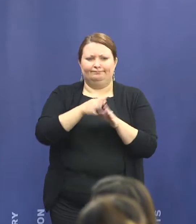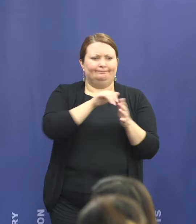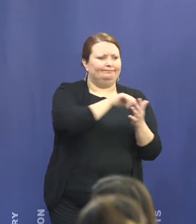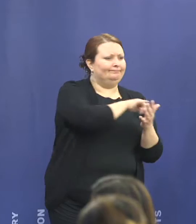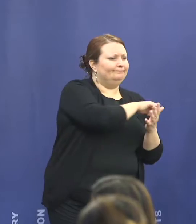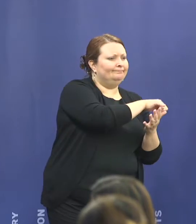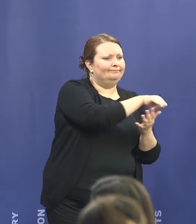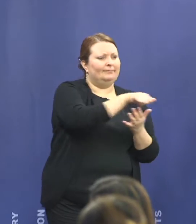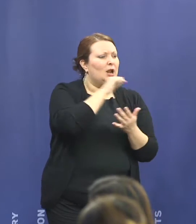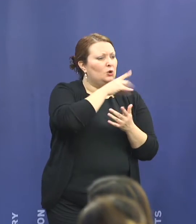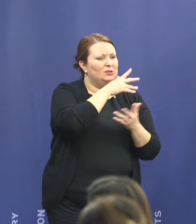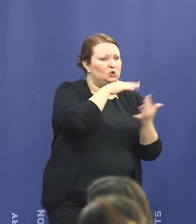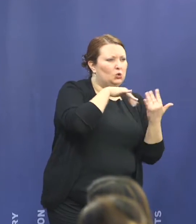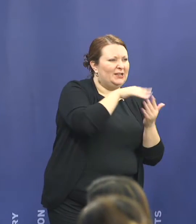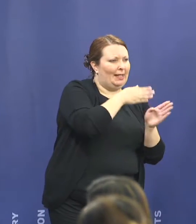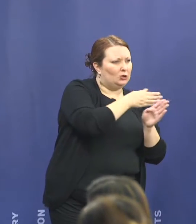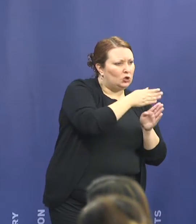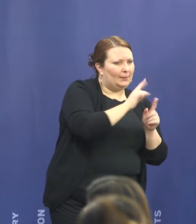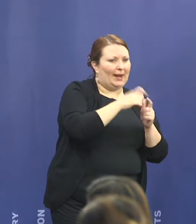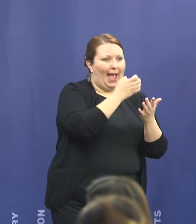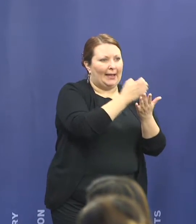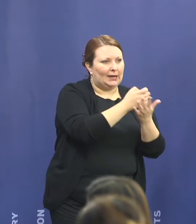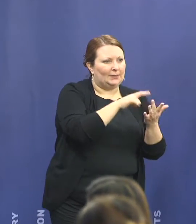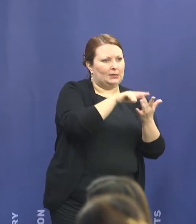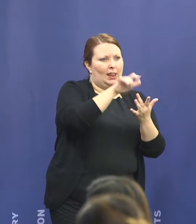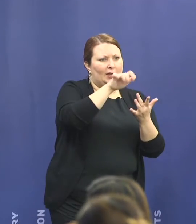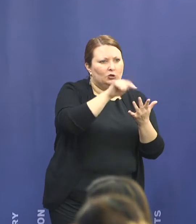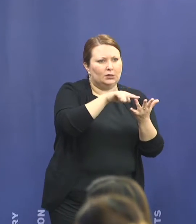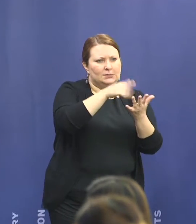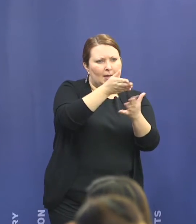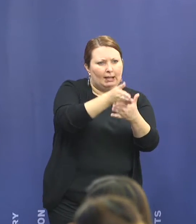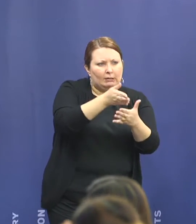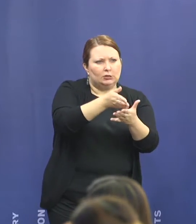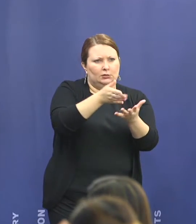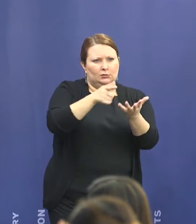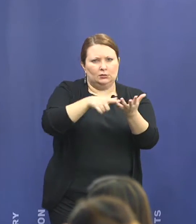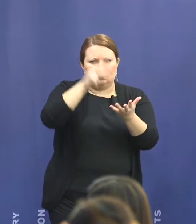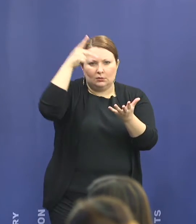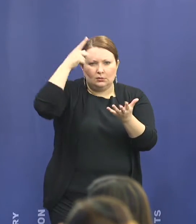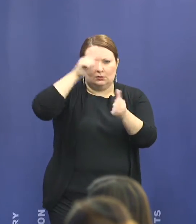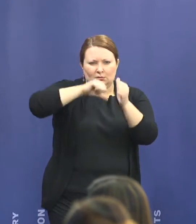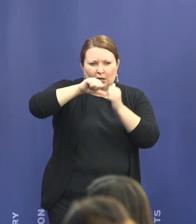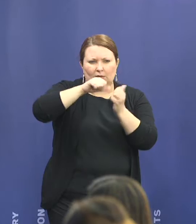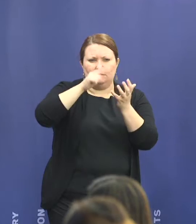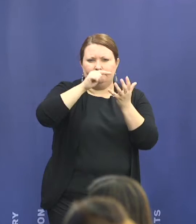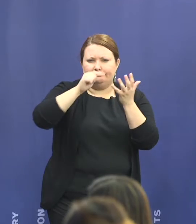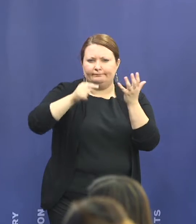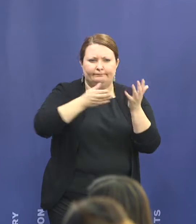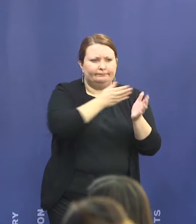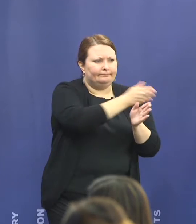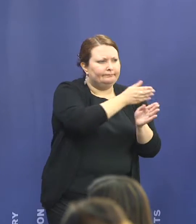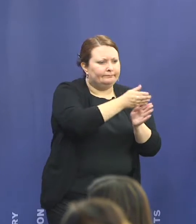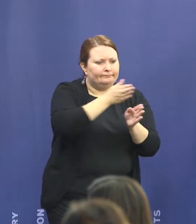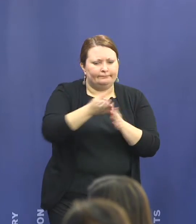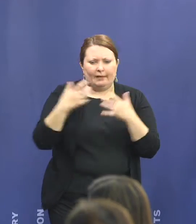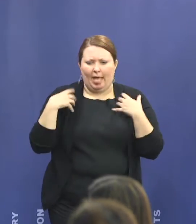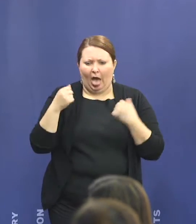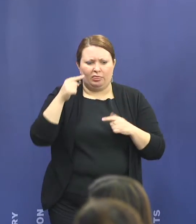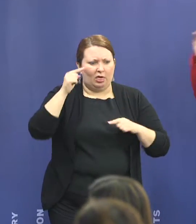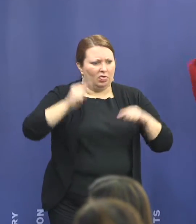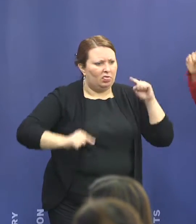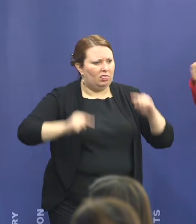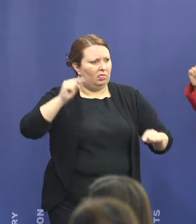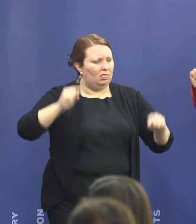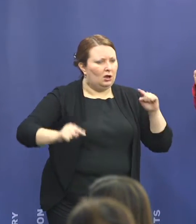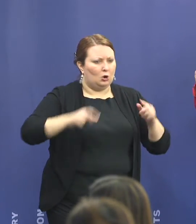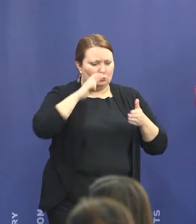talking about just sociology, but economics, literature, psychology, political science, the health disparities